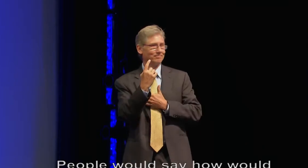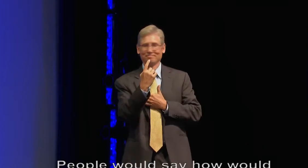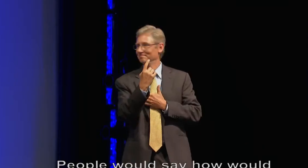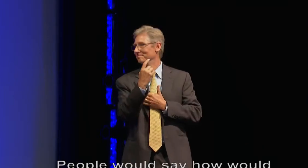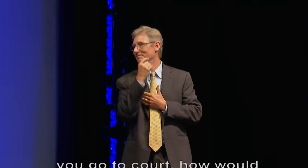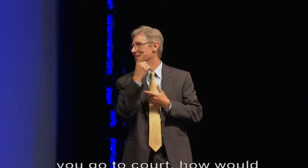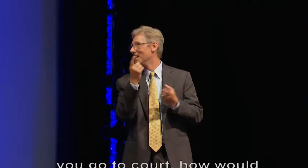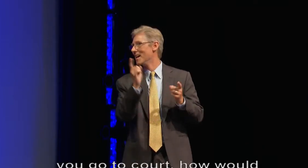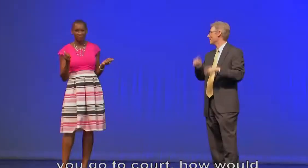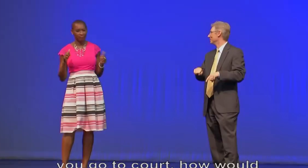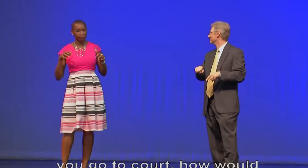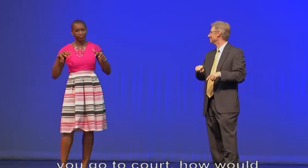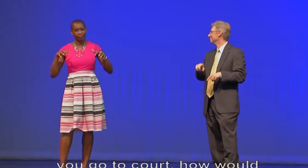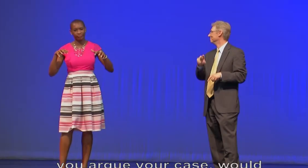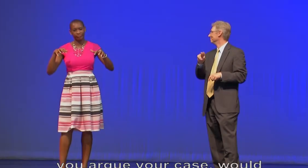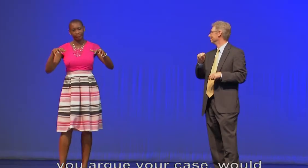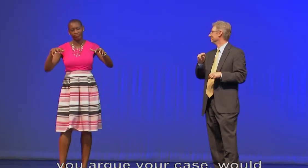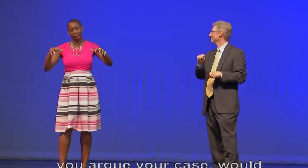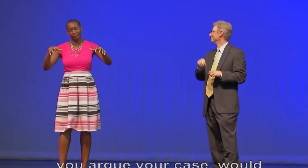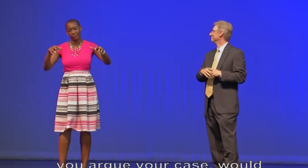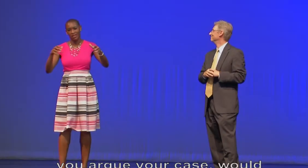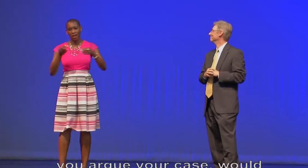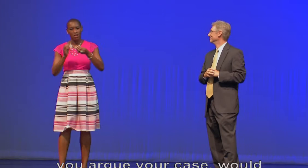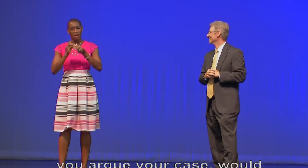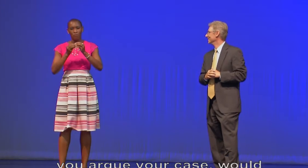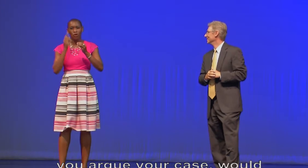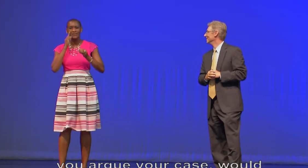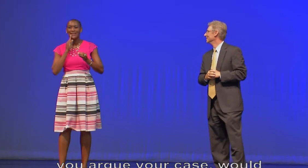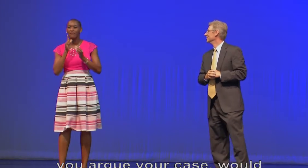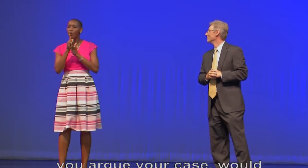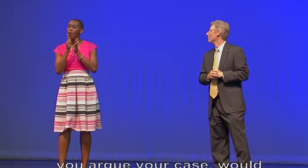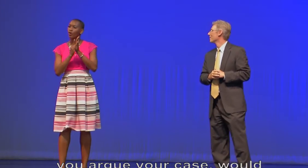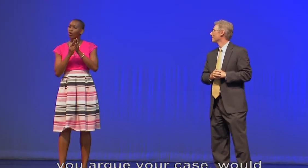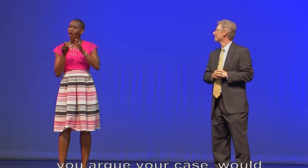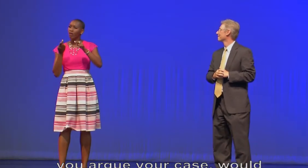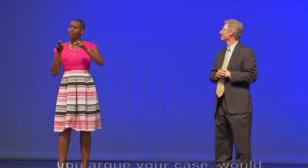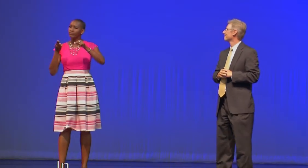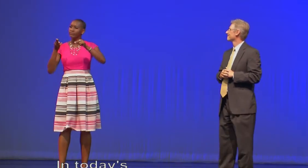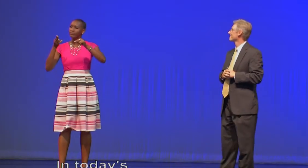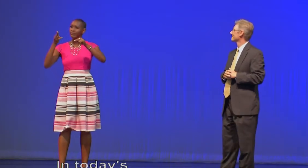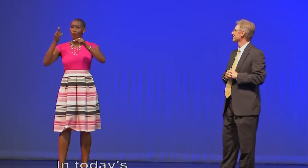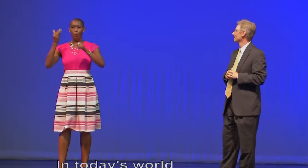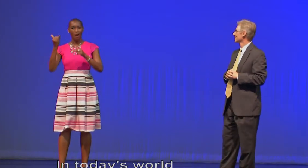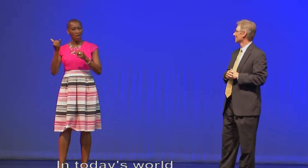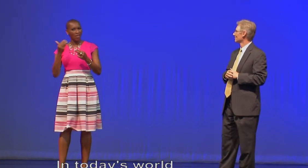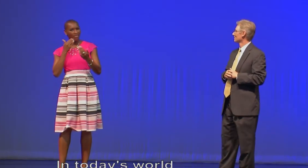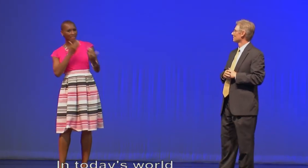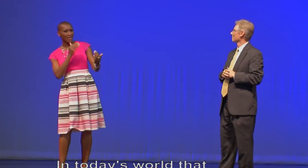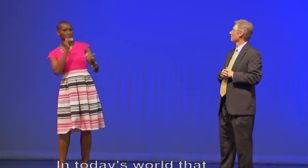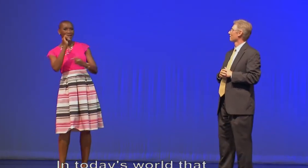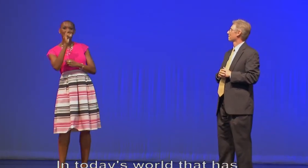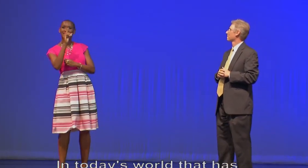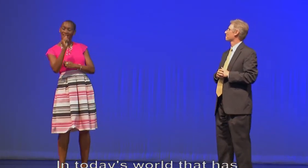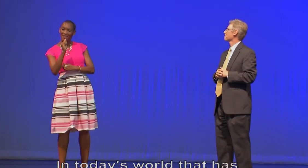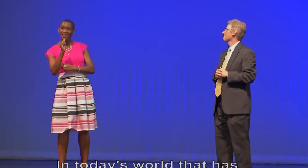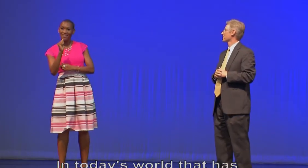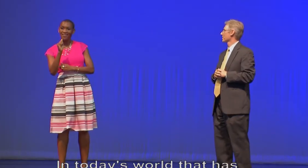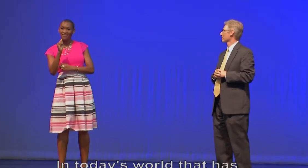In today's world, that has all become a reality. That's right. The numbers of deaf lawyers and attorneys